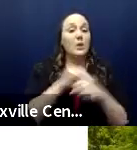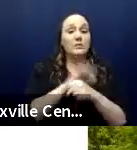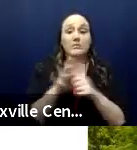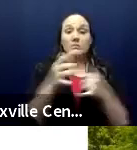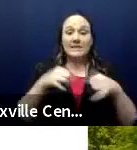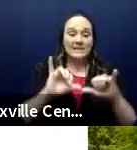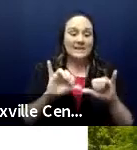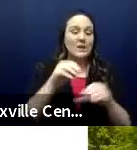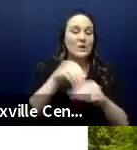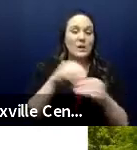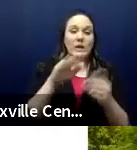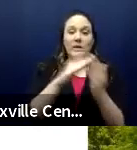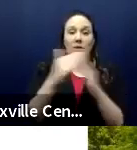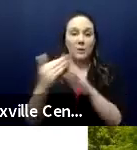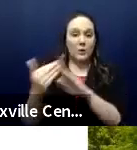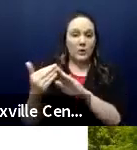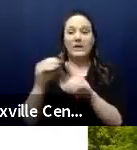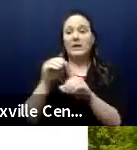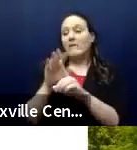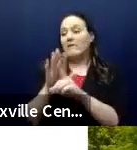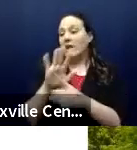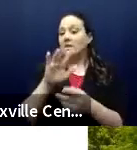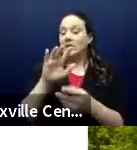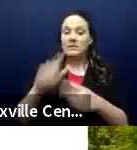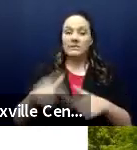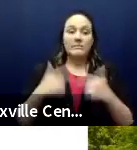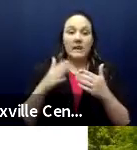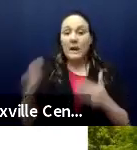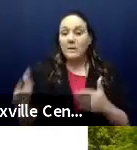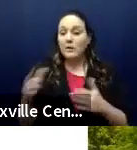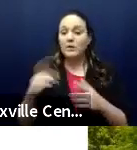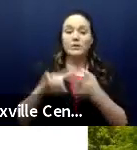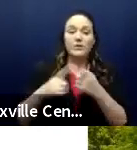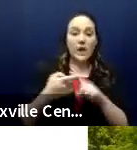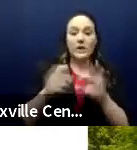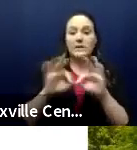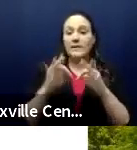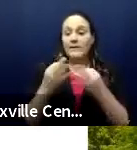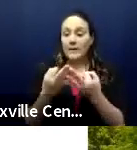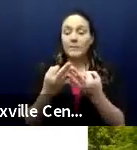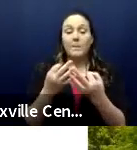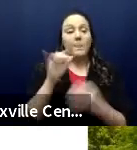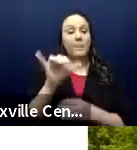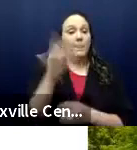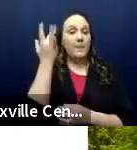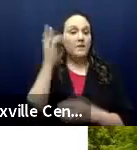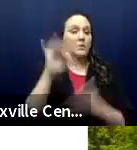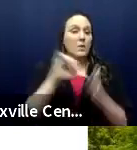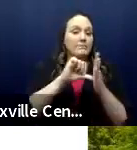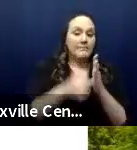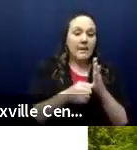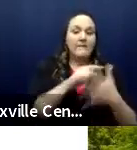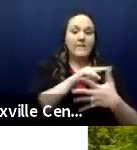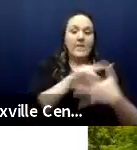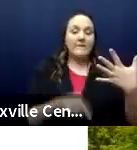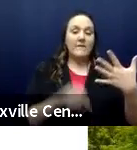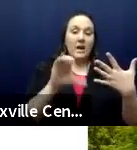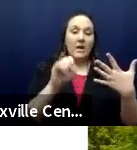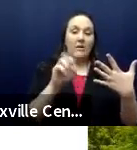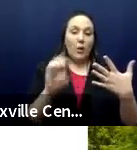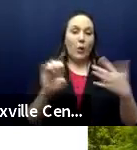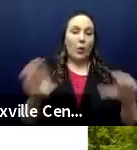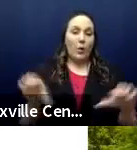in our community and impacting our neighbors, which is another reason we continue to recommend and encourage the 5 core actions to reduce the spread